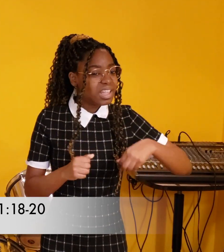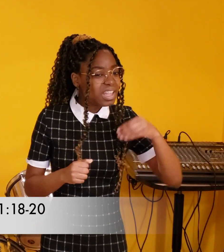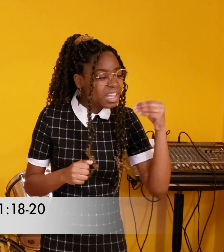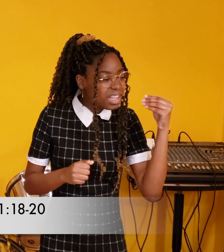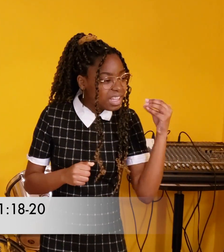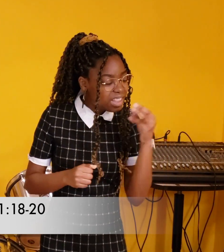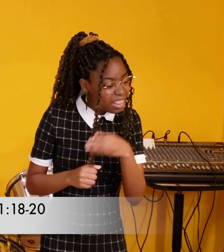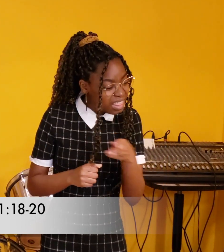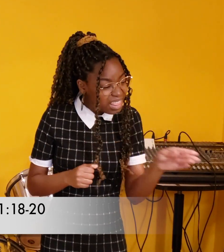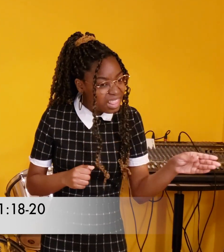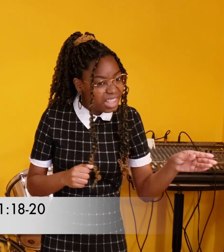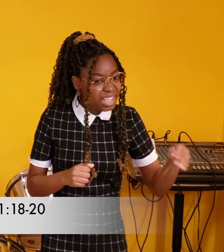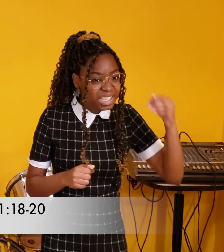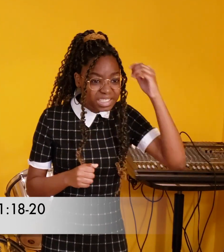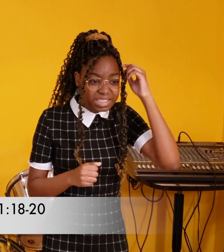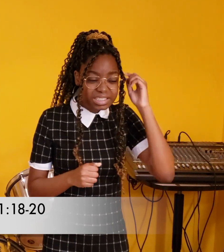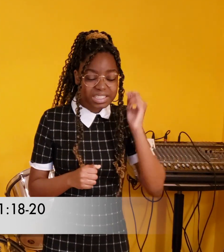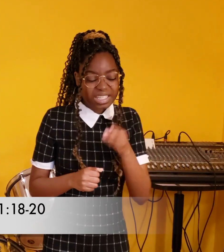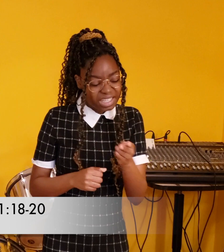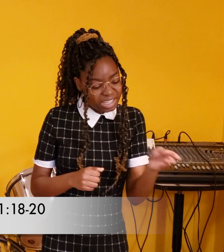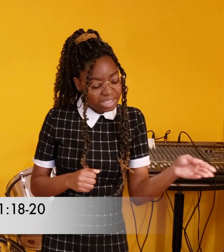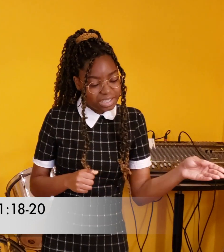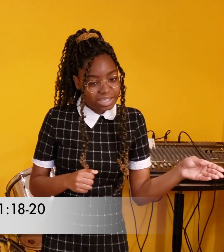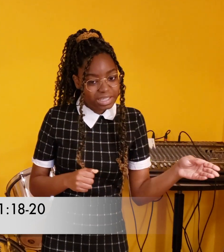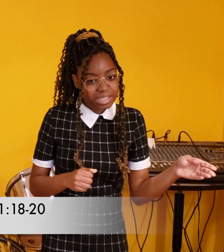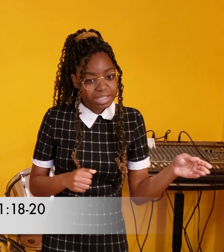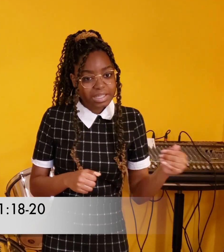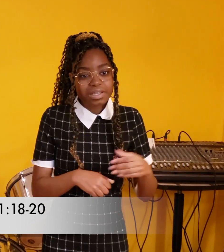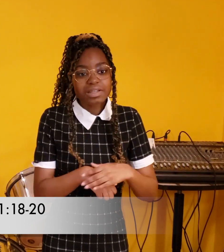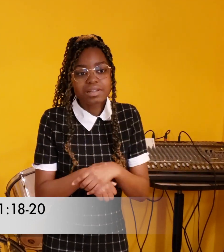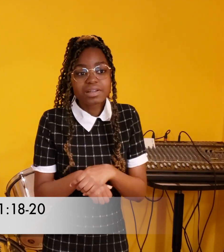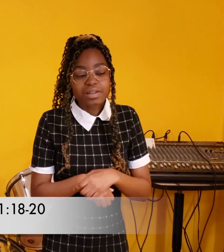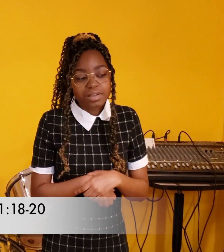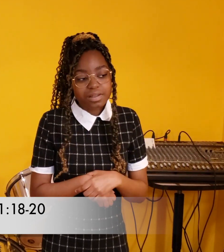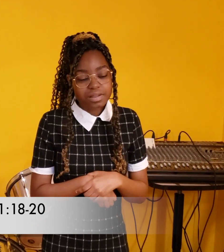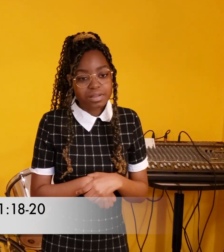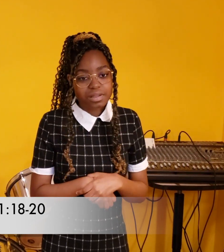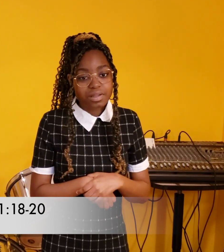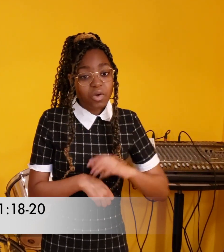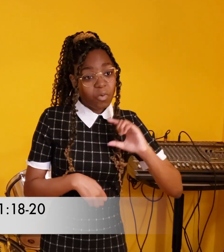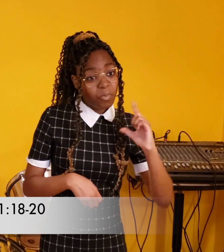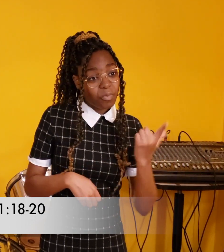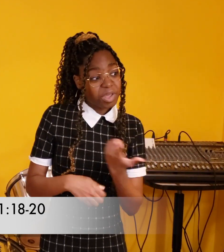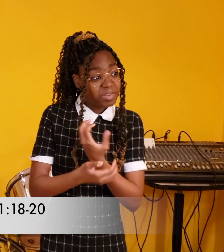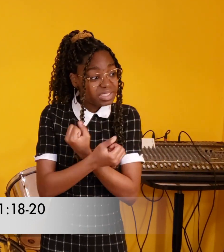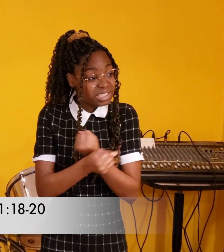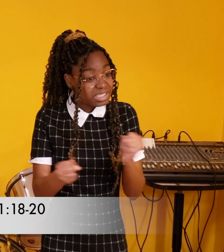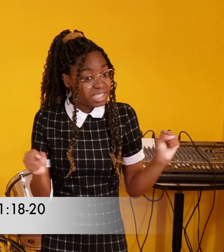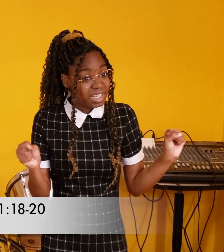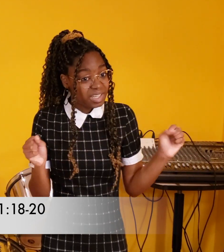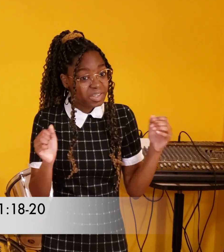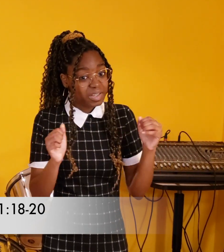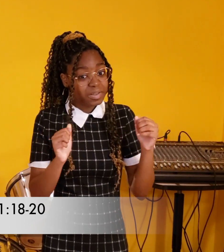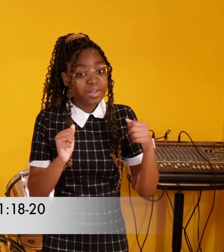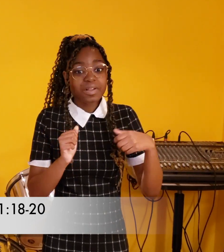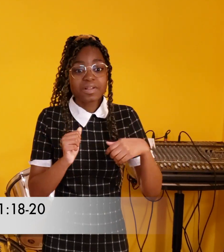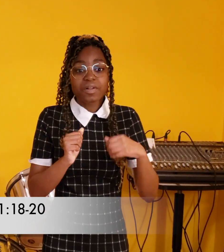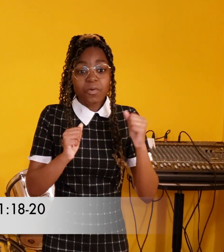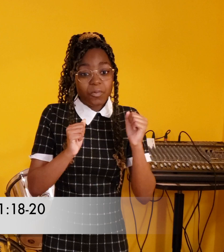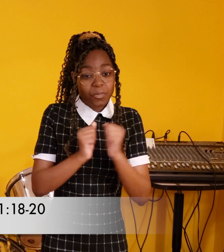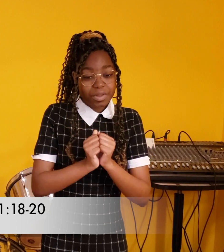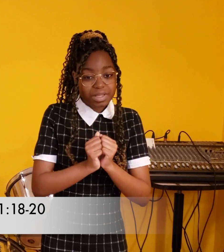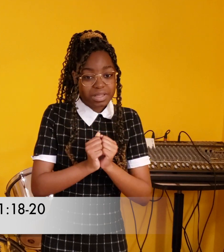tradition from your fathers, but you have, but how were we saved? We were saved with the precious, verse 19 of 1